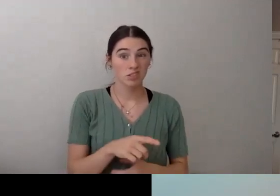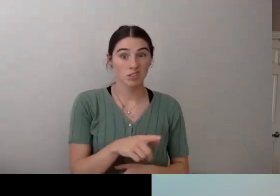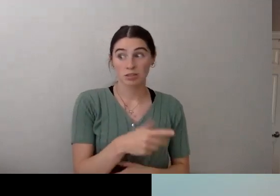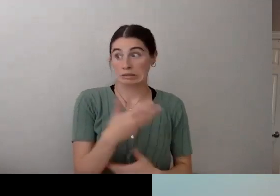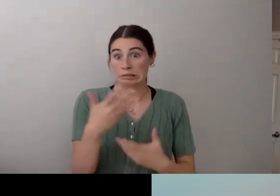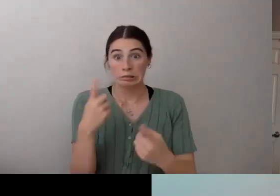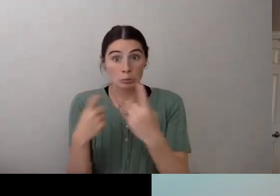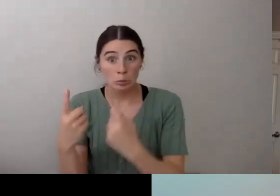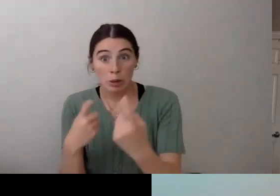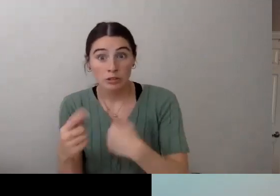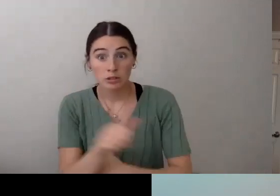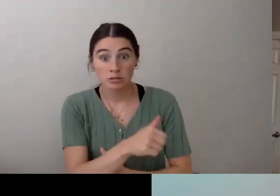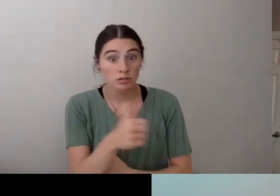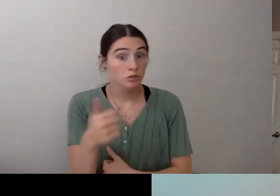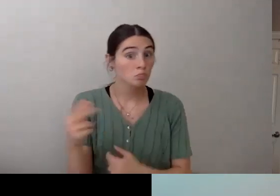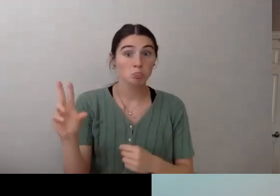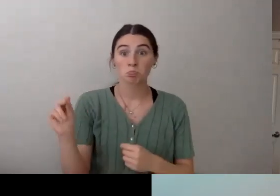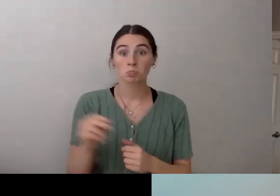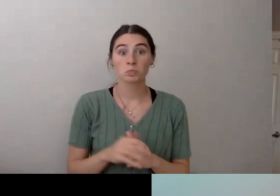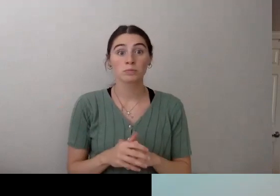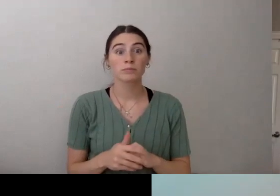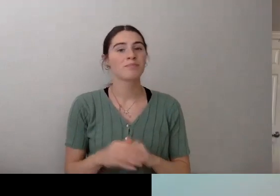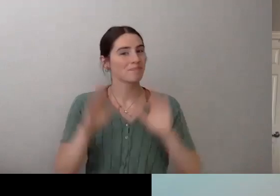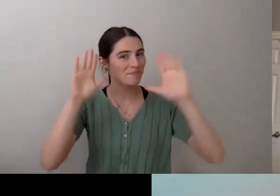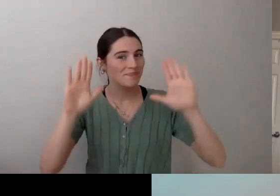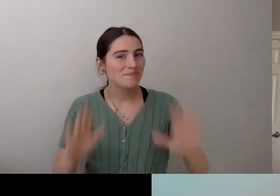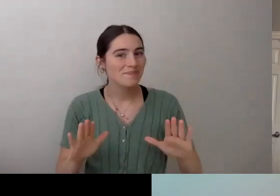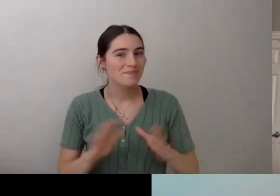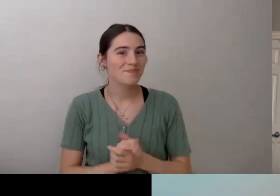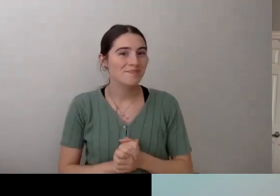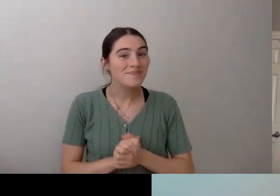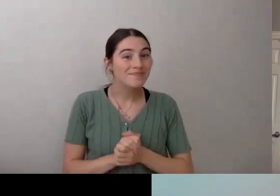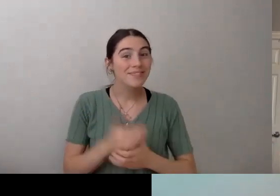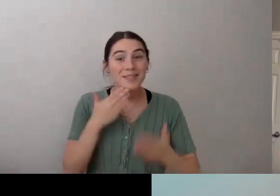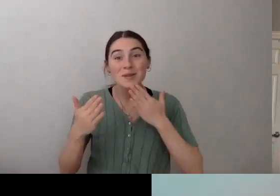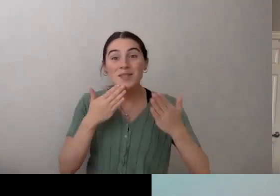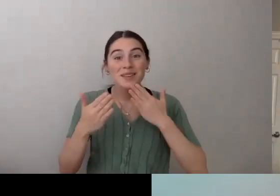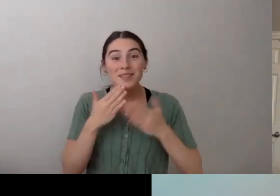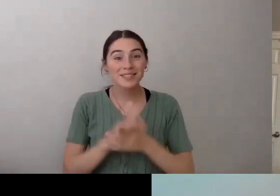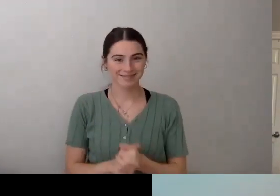questions, wonderful. Thank you, everybody.